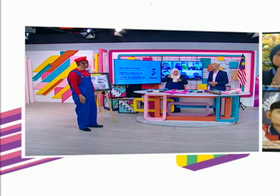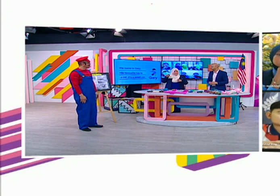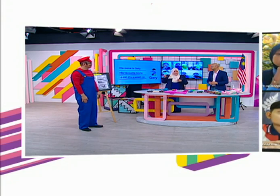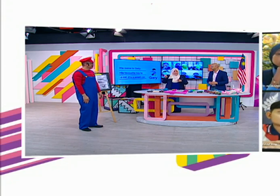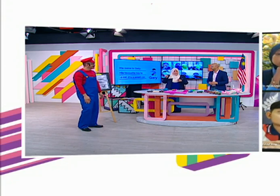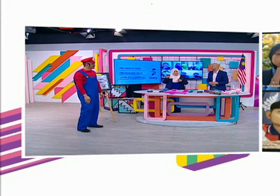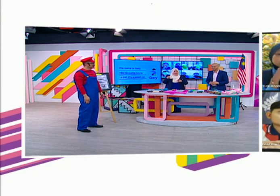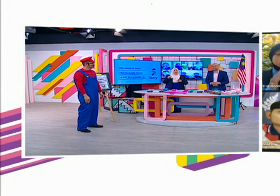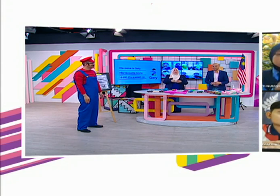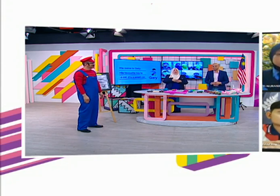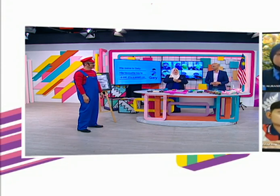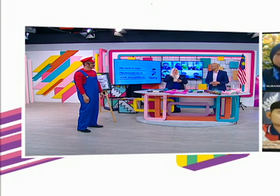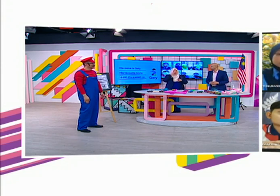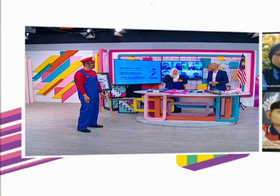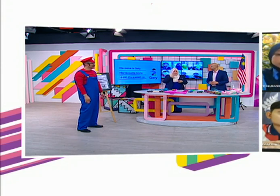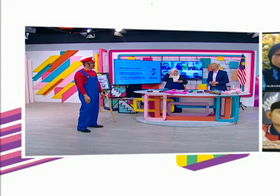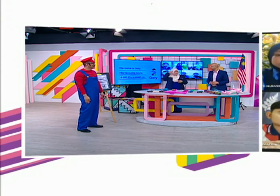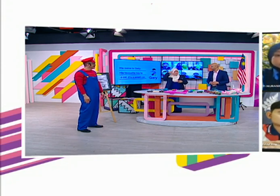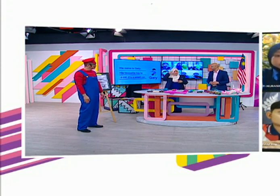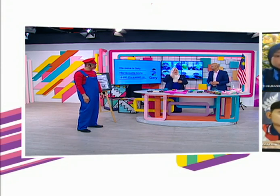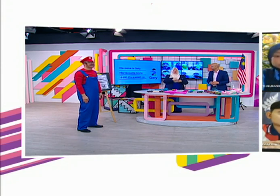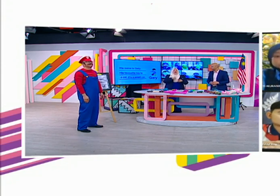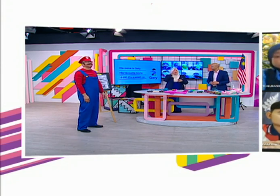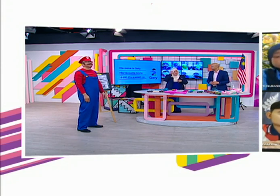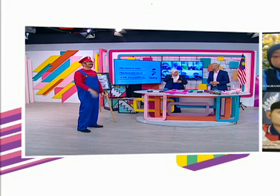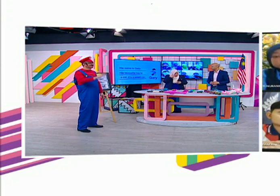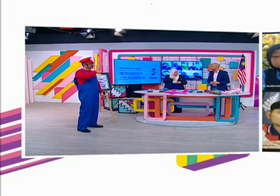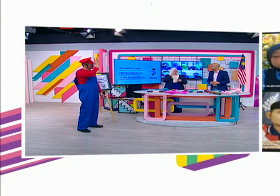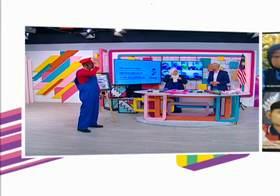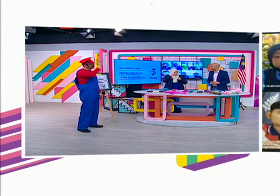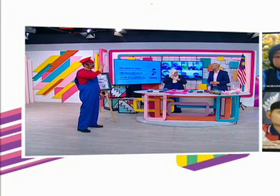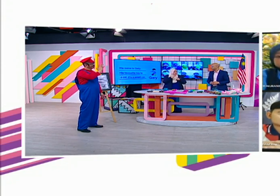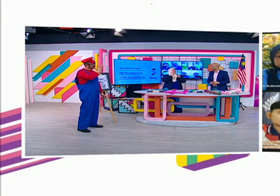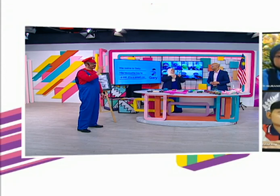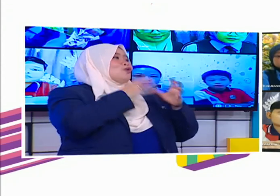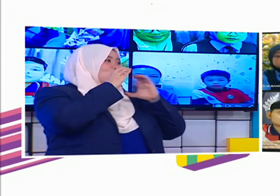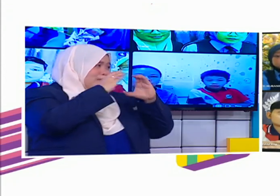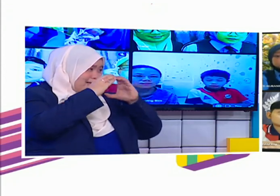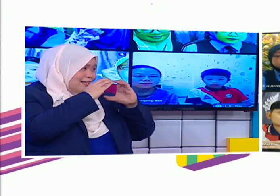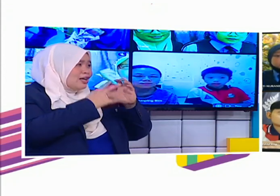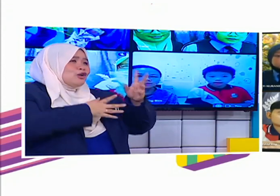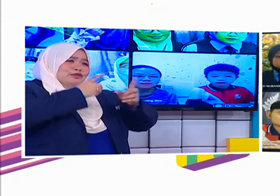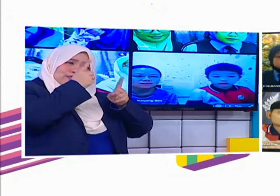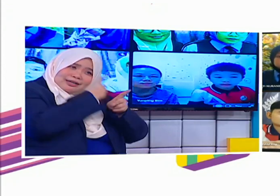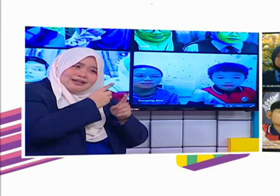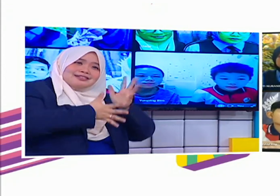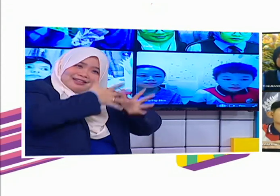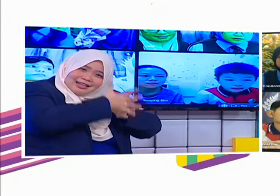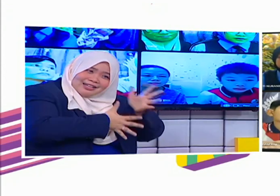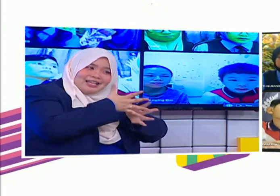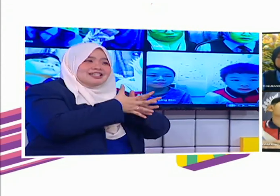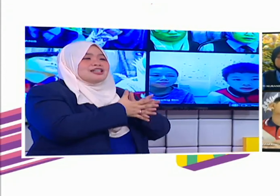people. Yes. Parents have to communicate with